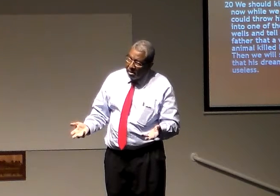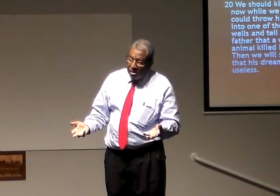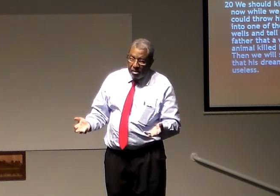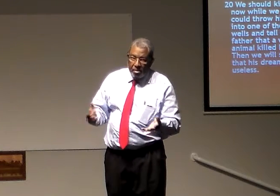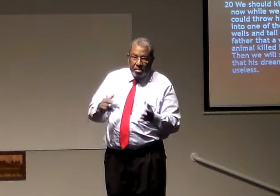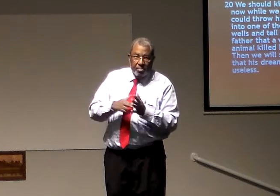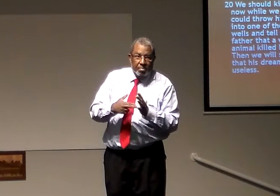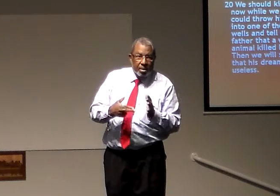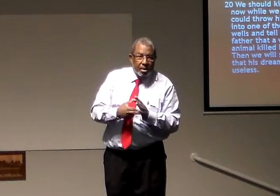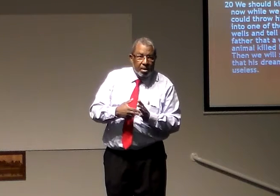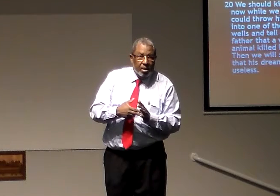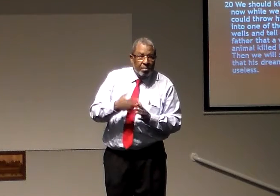What?